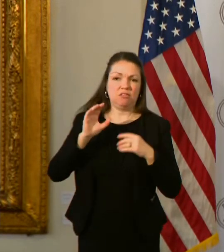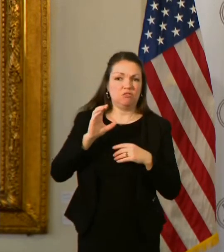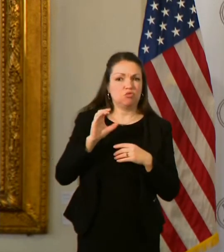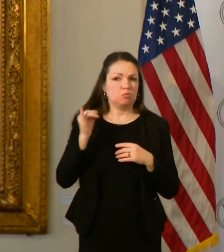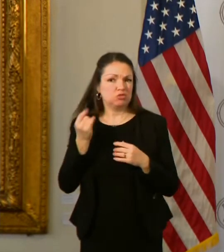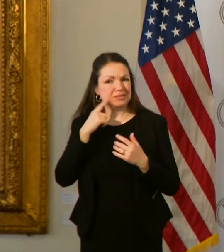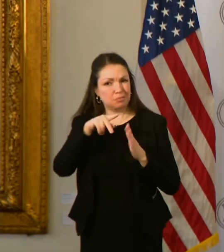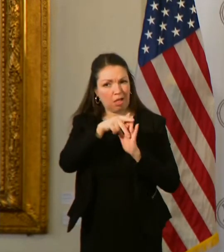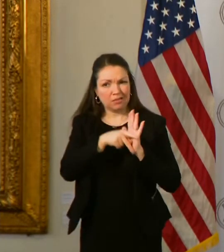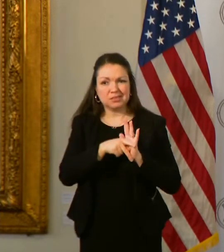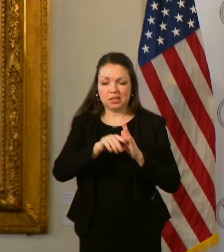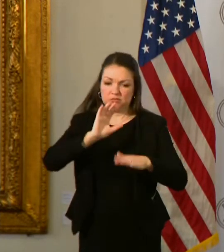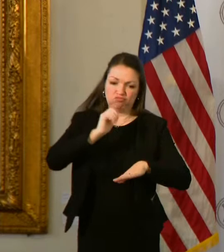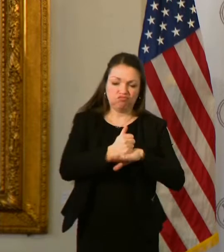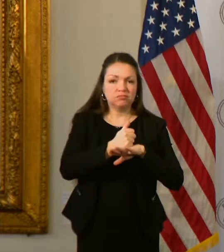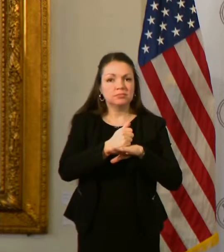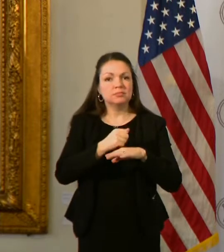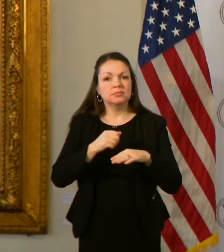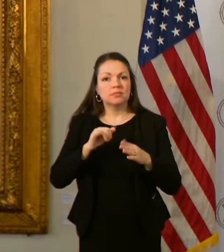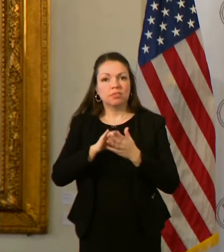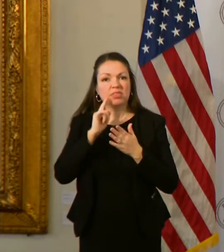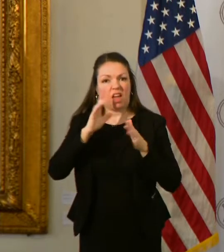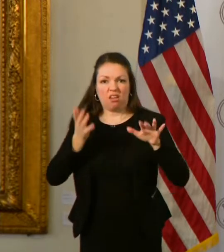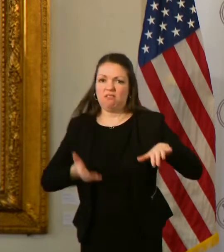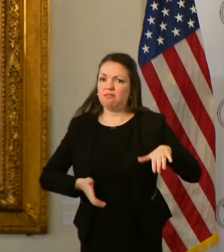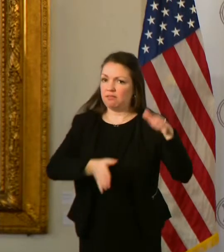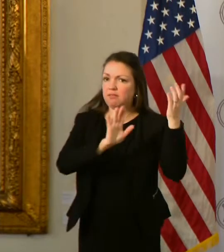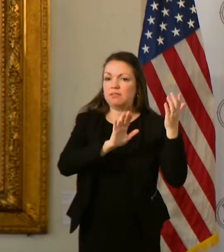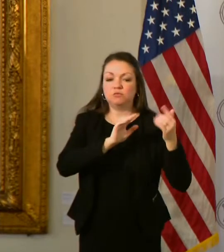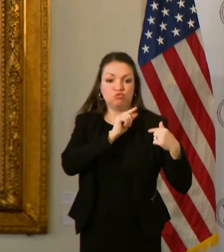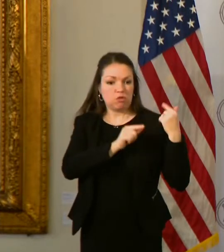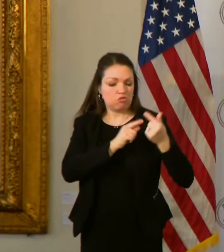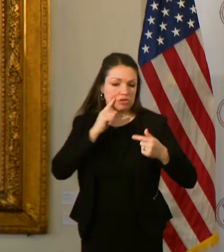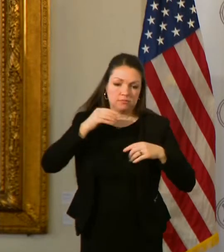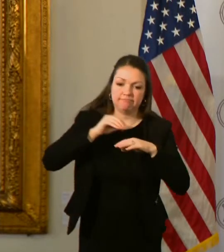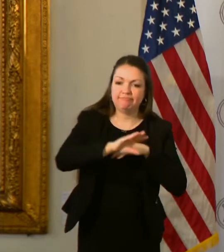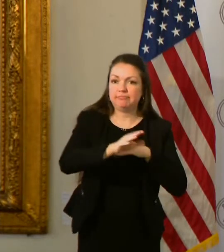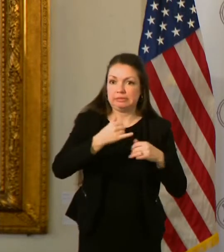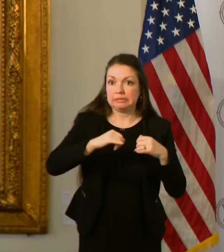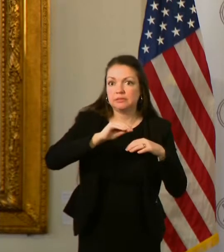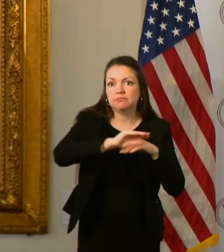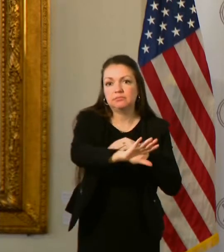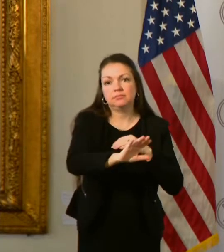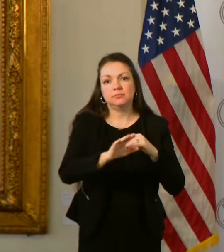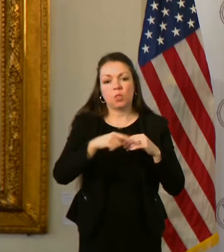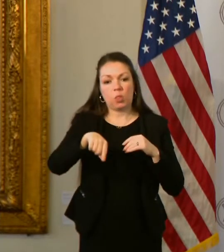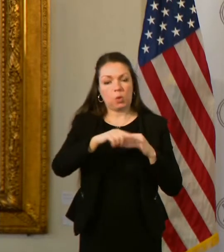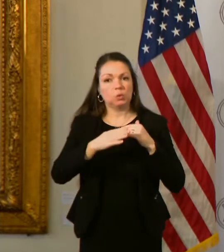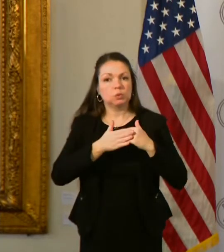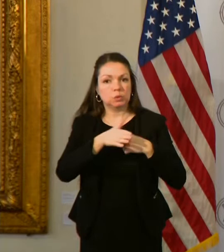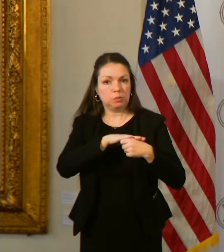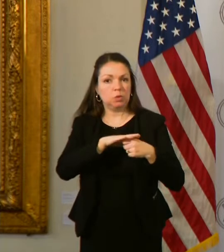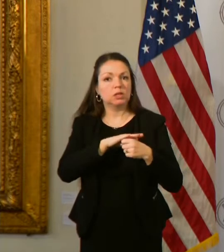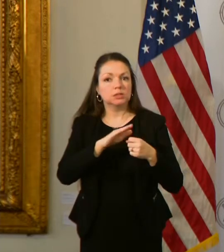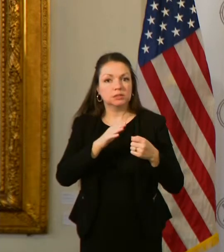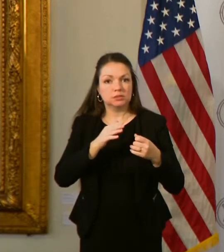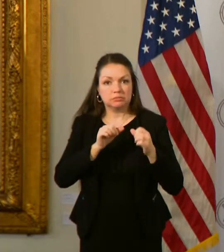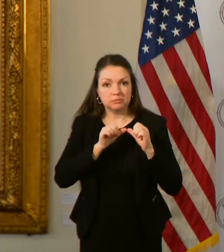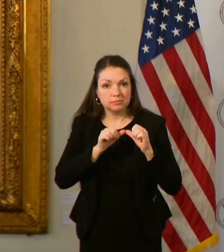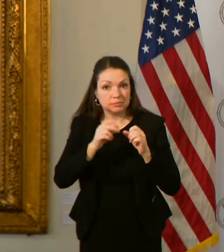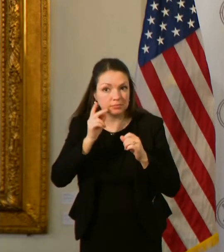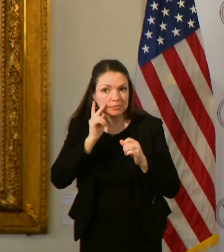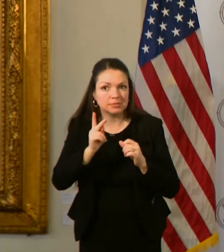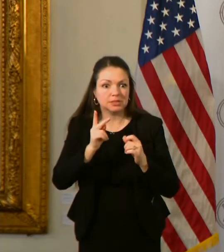policies that devastated and have generational impacts on the very communities that are continuing to see violence